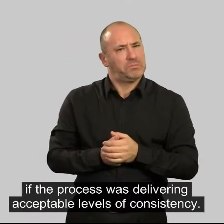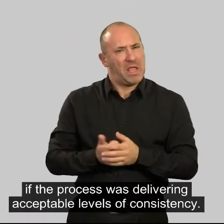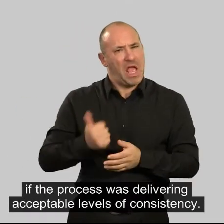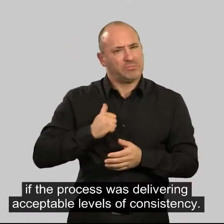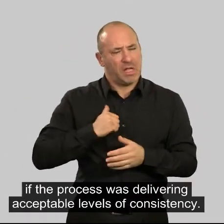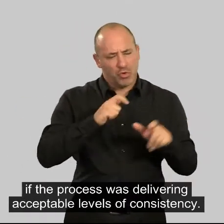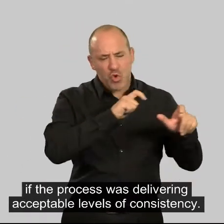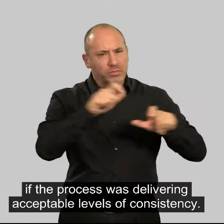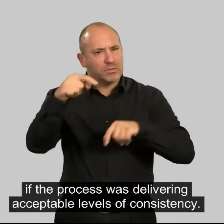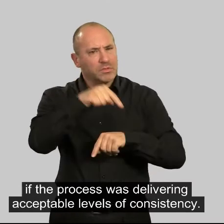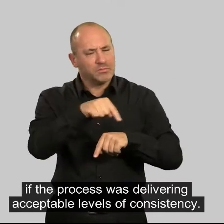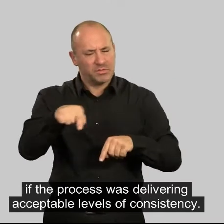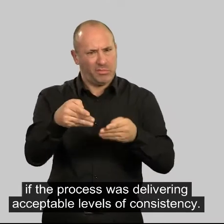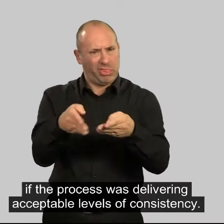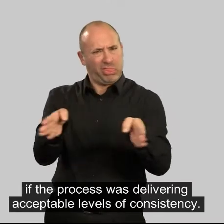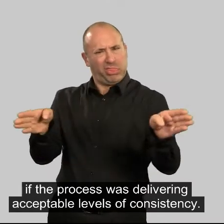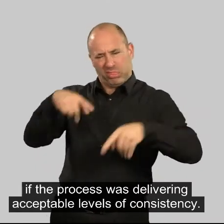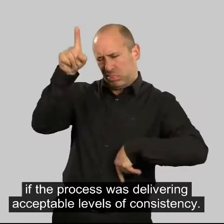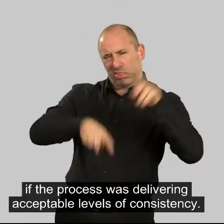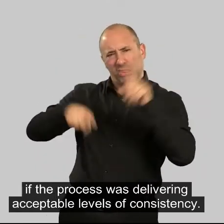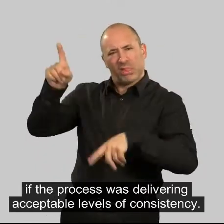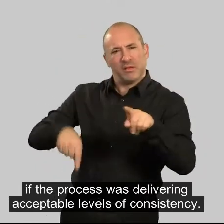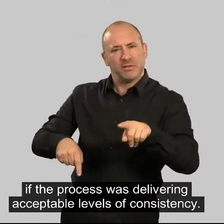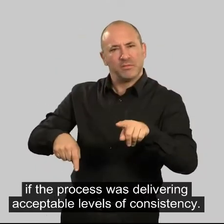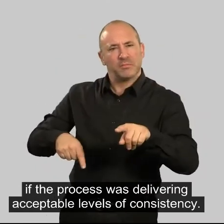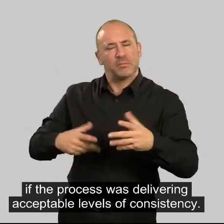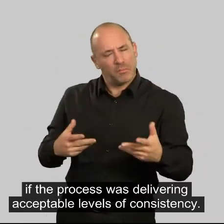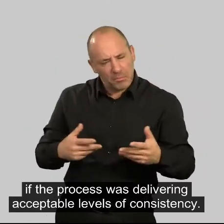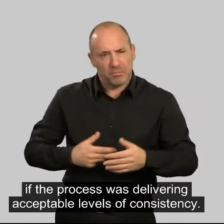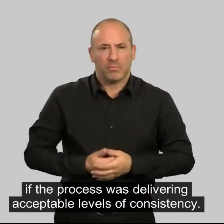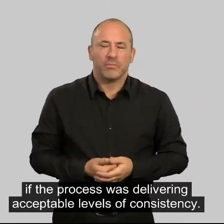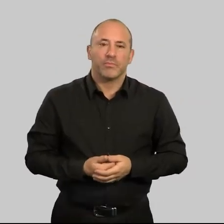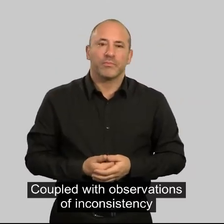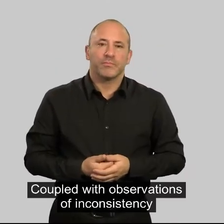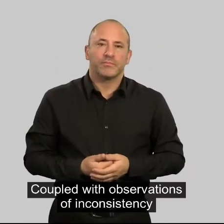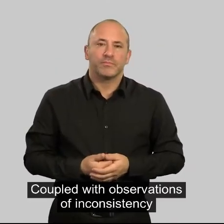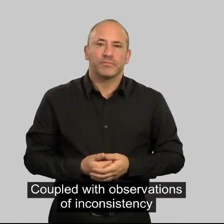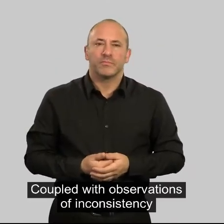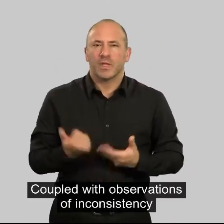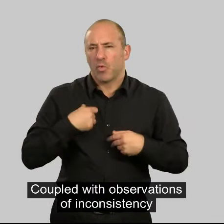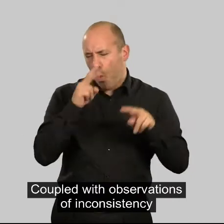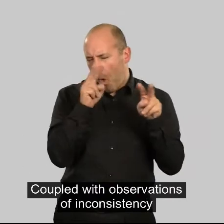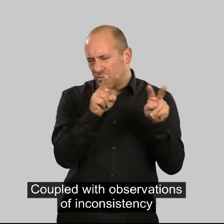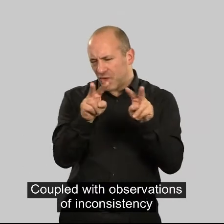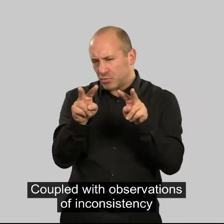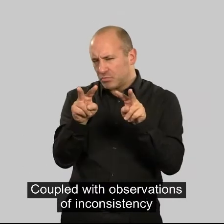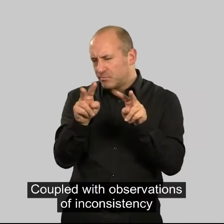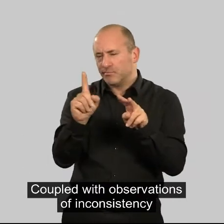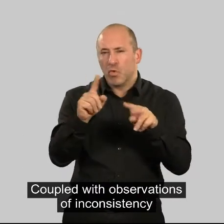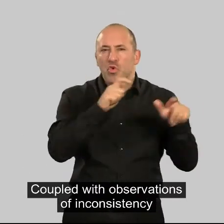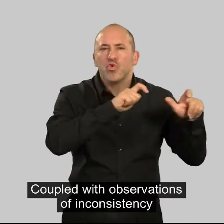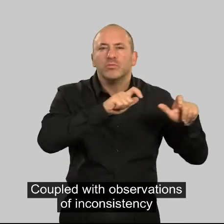might expect if the process was delivering acceptable levels of consistency, coupled